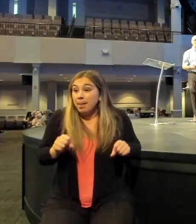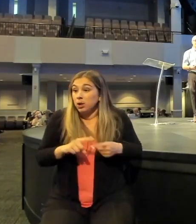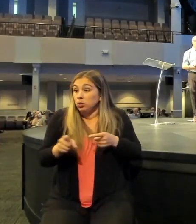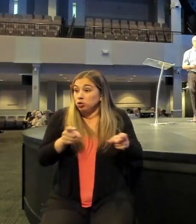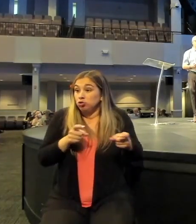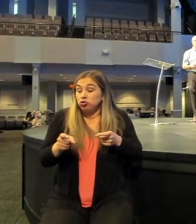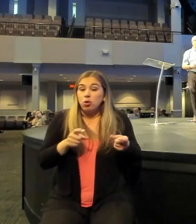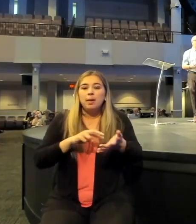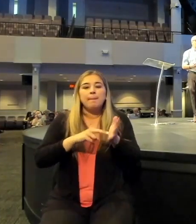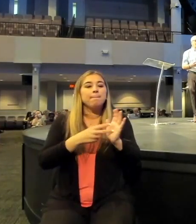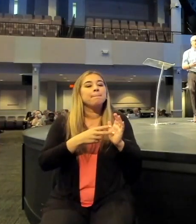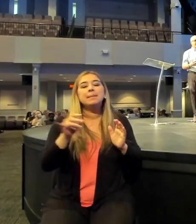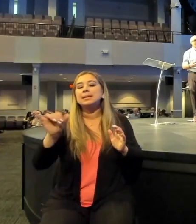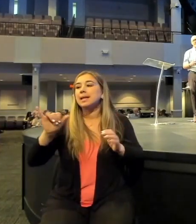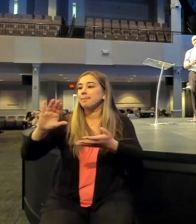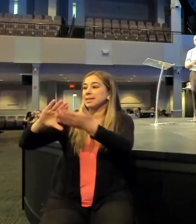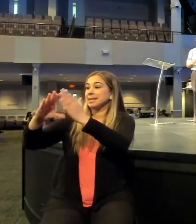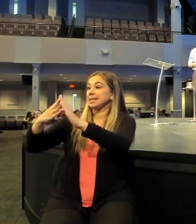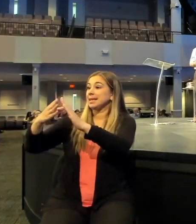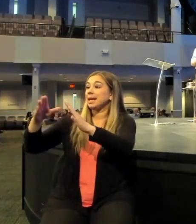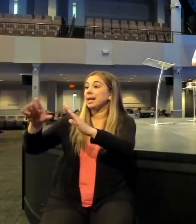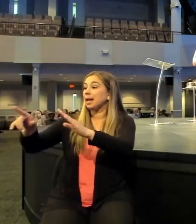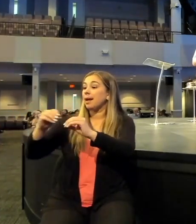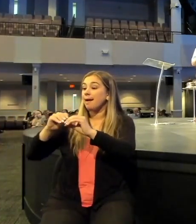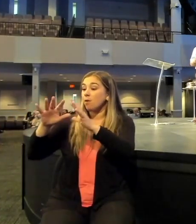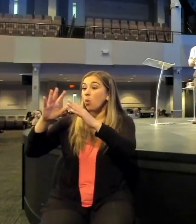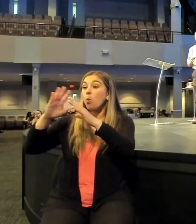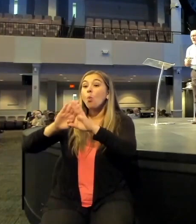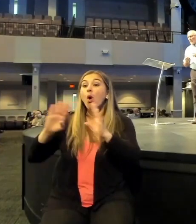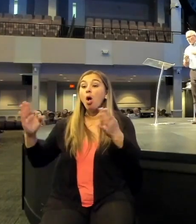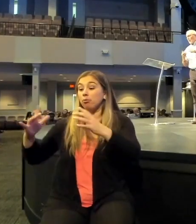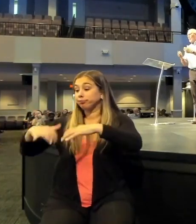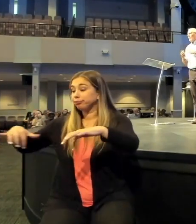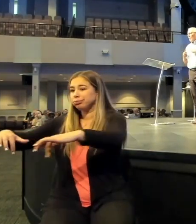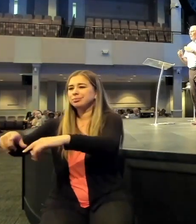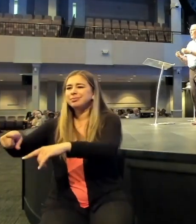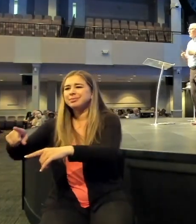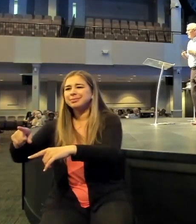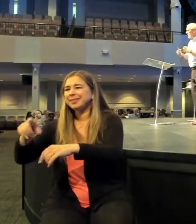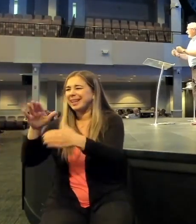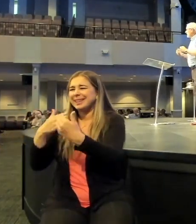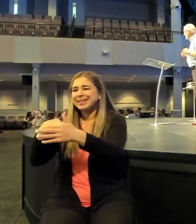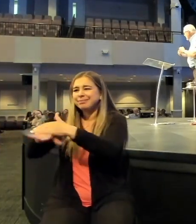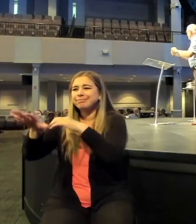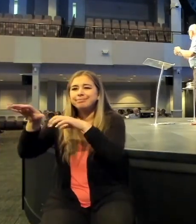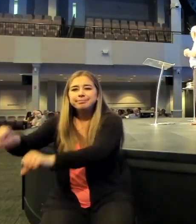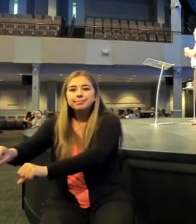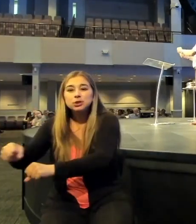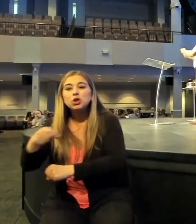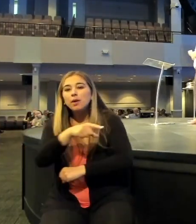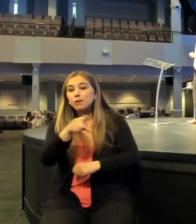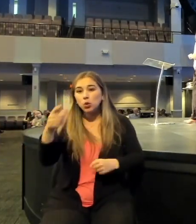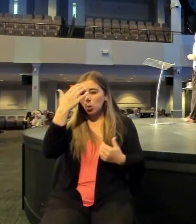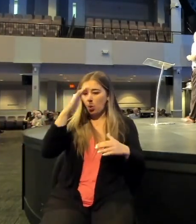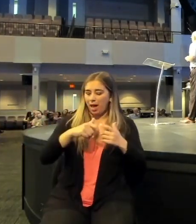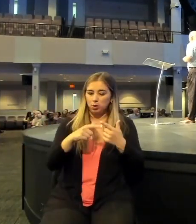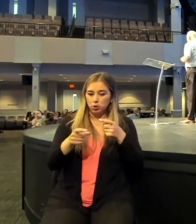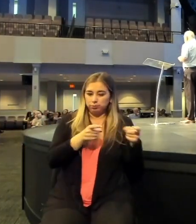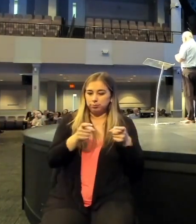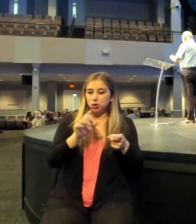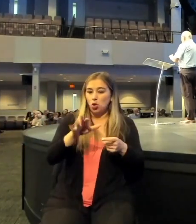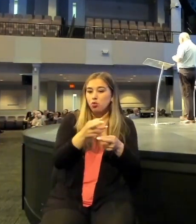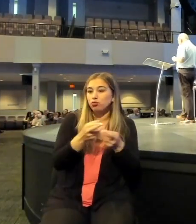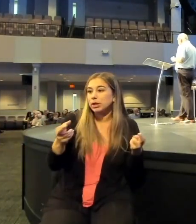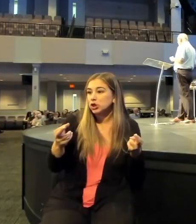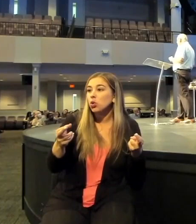as defenseless as a city with broken down walls. If you don't know how to rule the things, the resources of your life